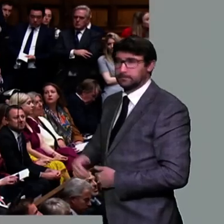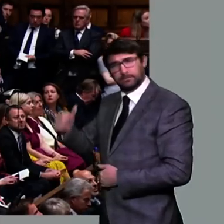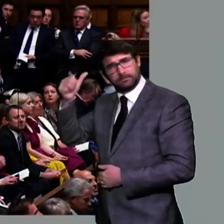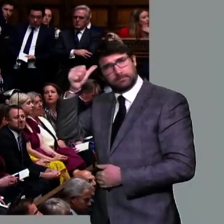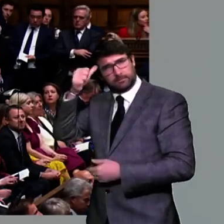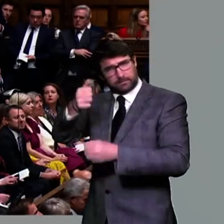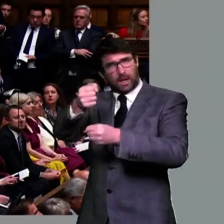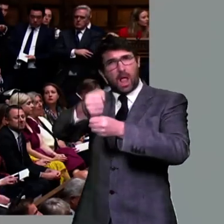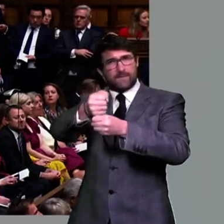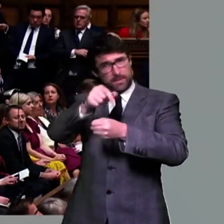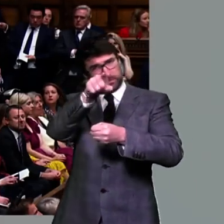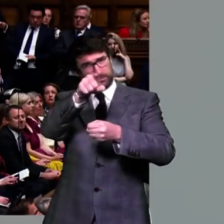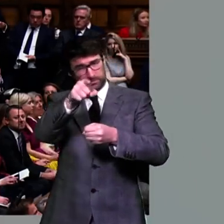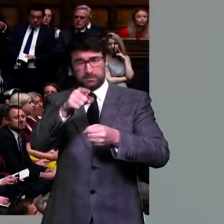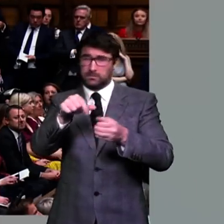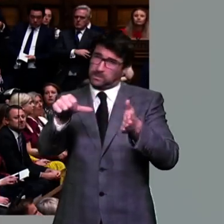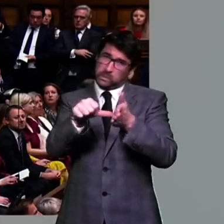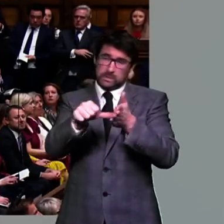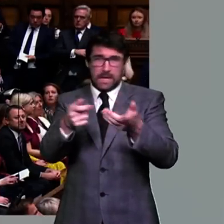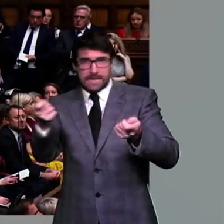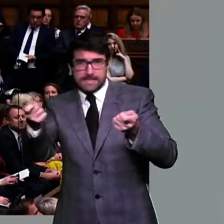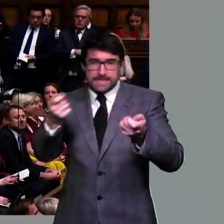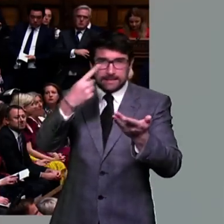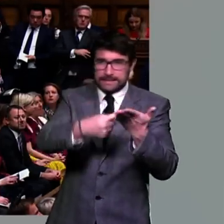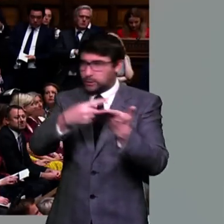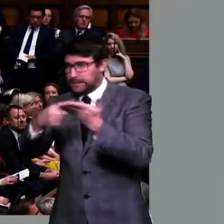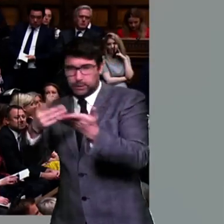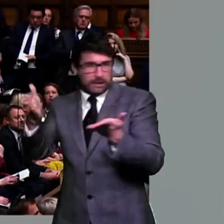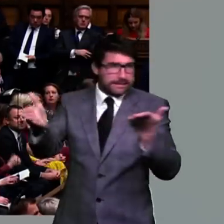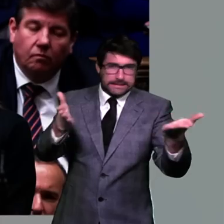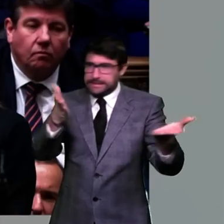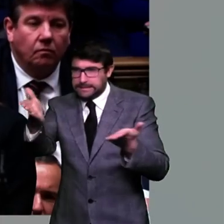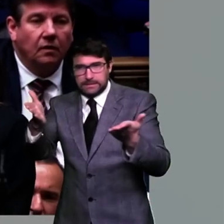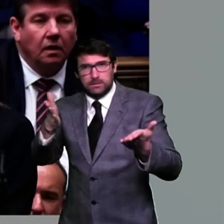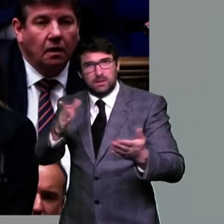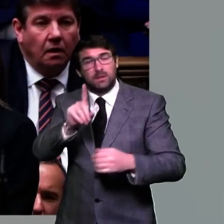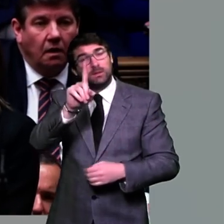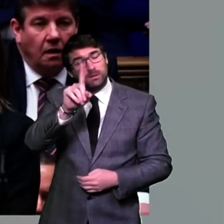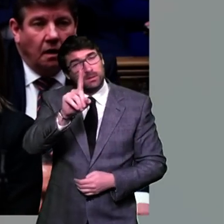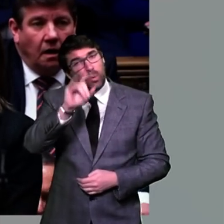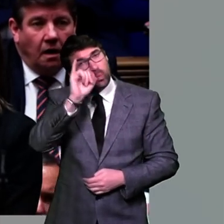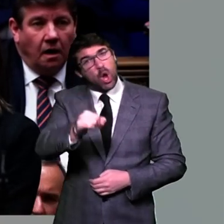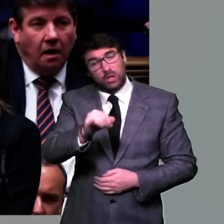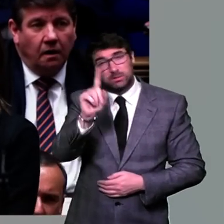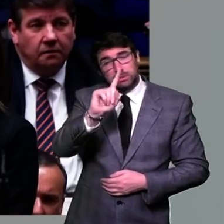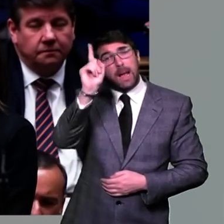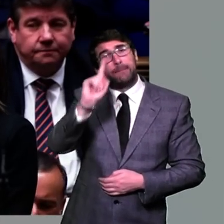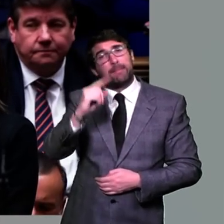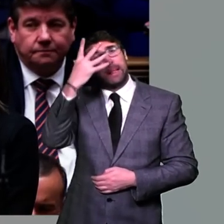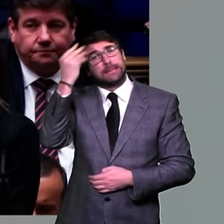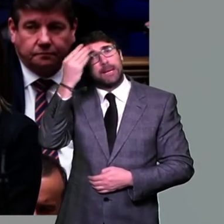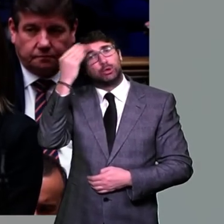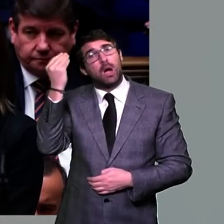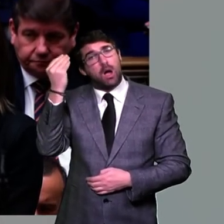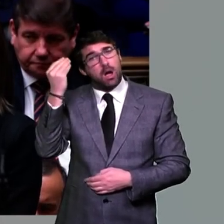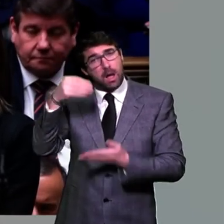with dementia face unlimited care costs, and that is not a choice. Can my right honourable friend assure me that